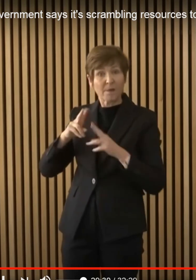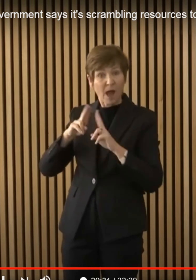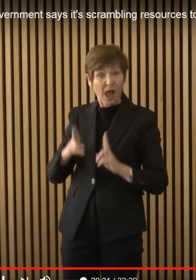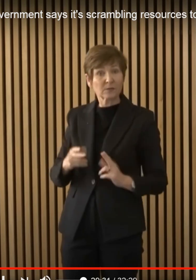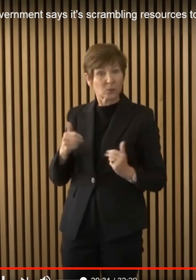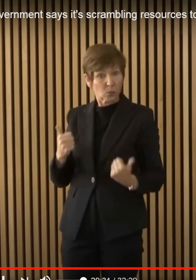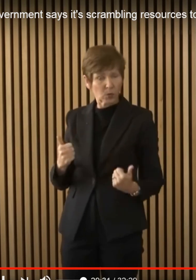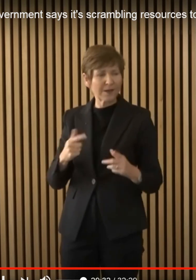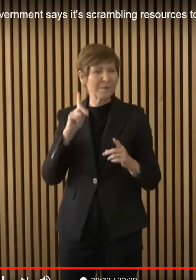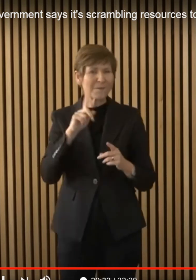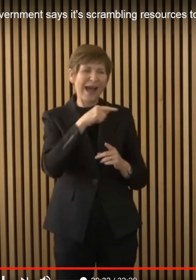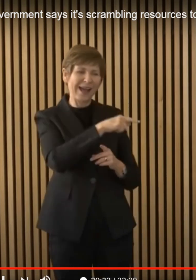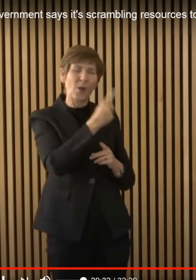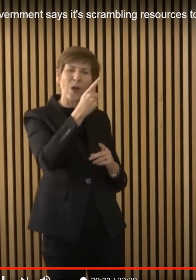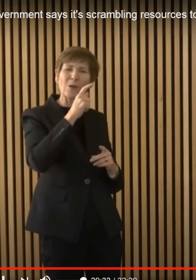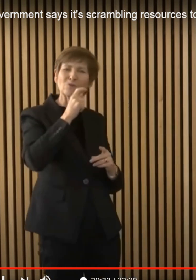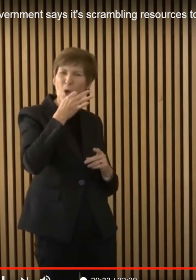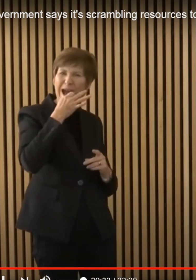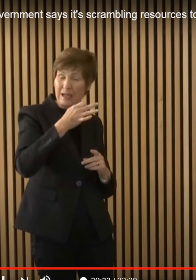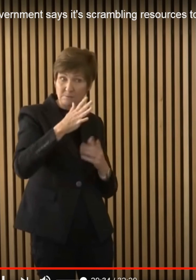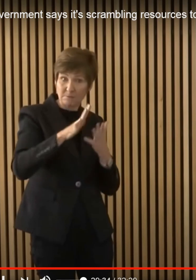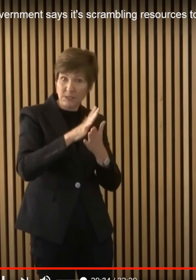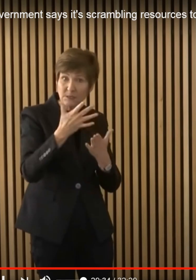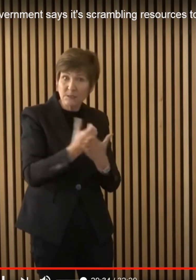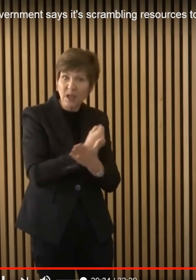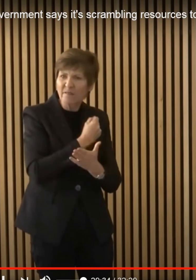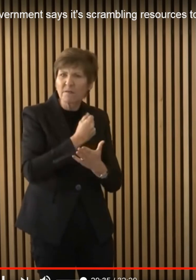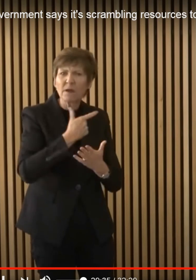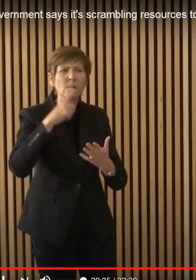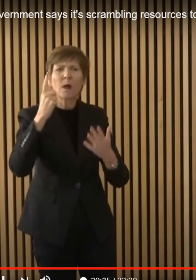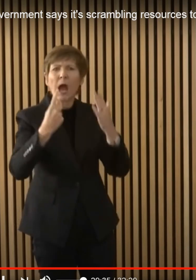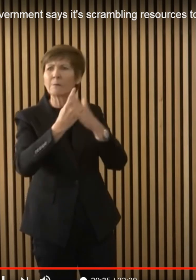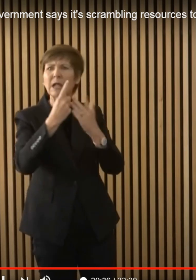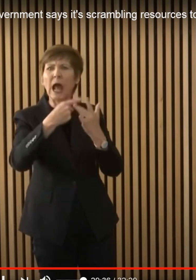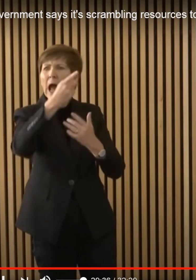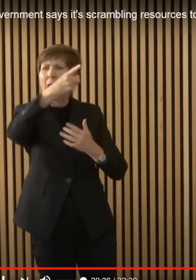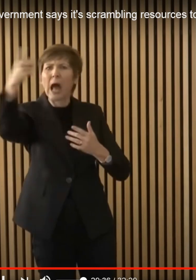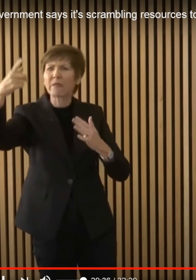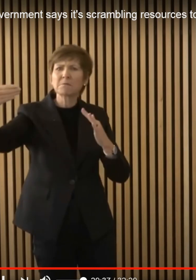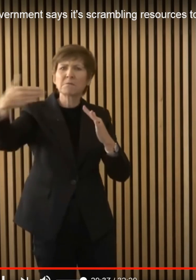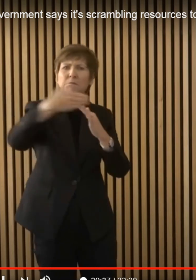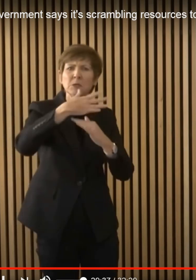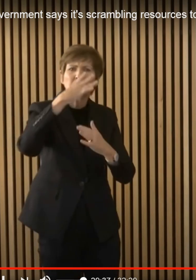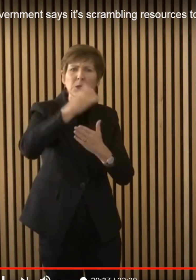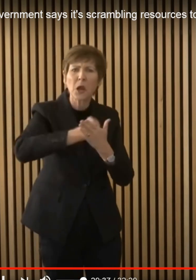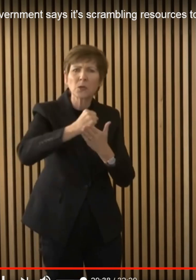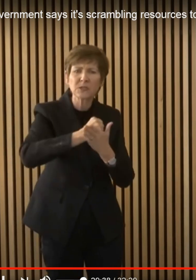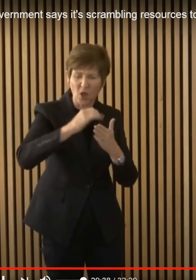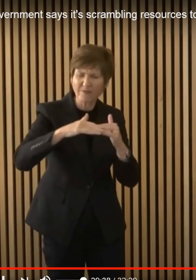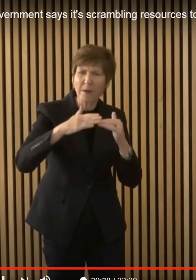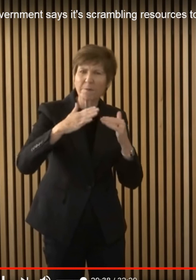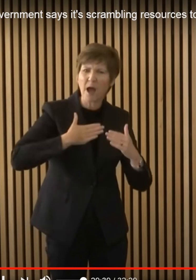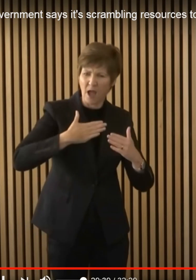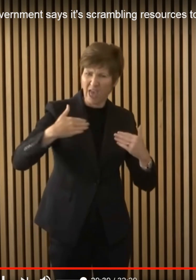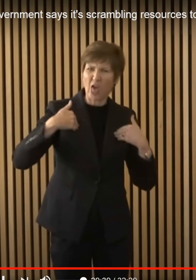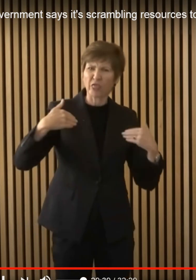so we have a strong system, as we've seen, and the Digital Health Agency plays an important